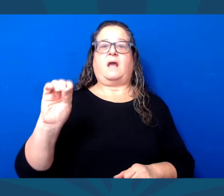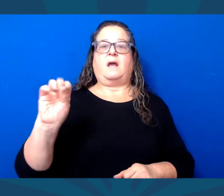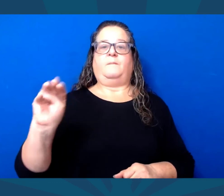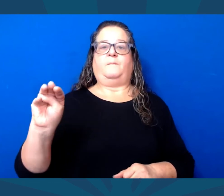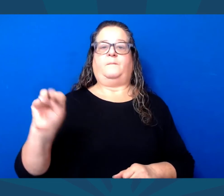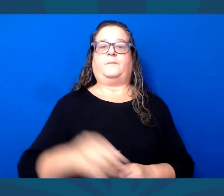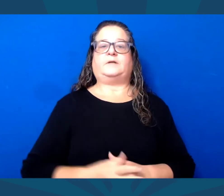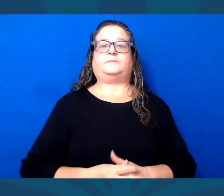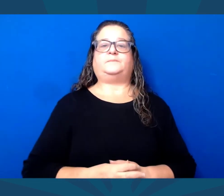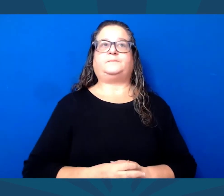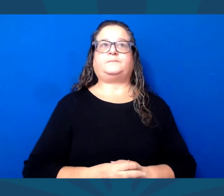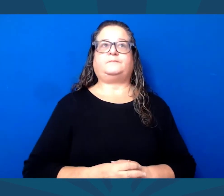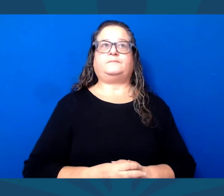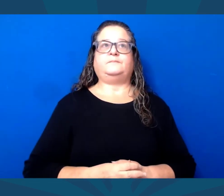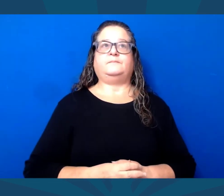Marcelino4az.com.